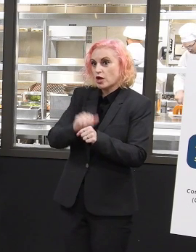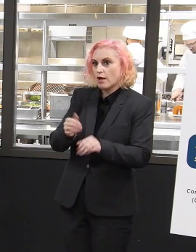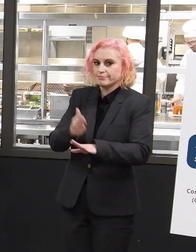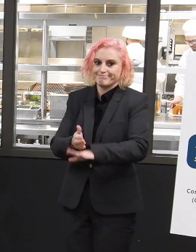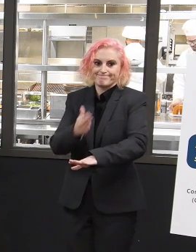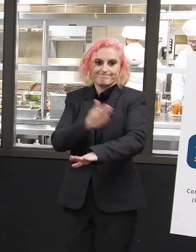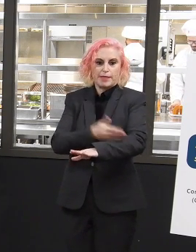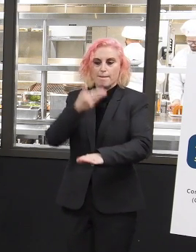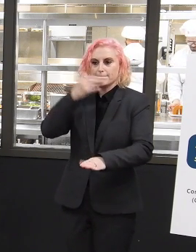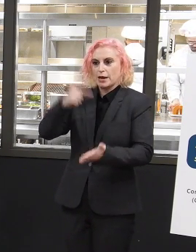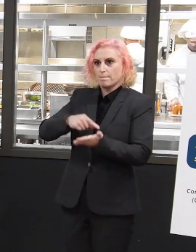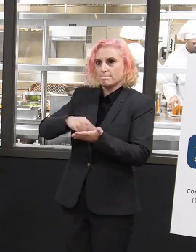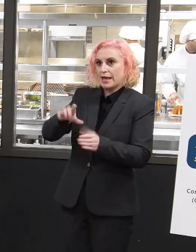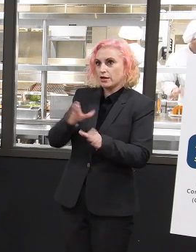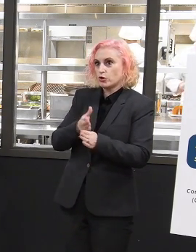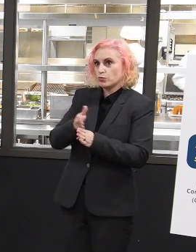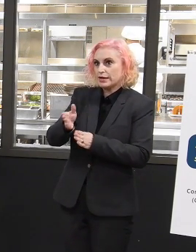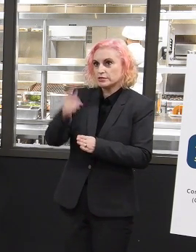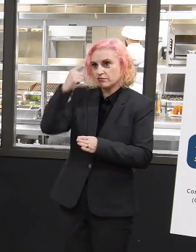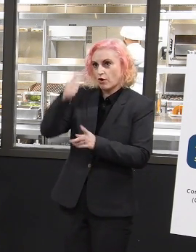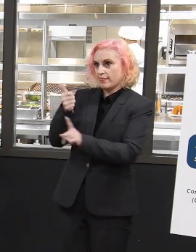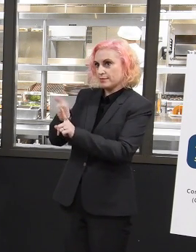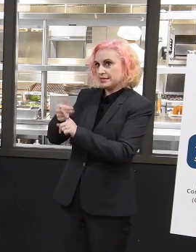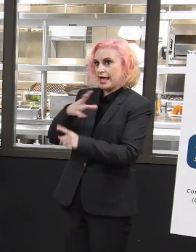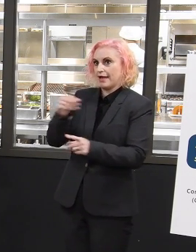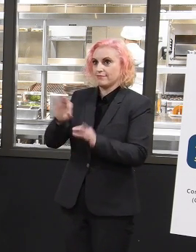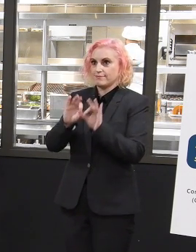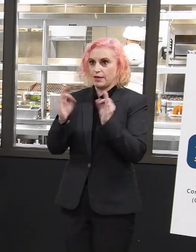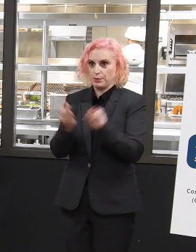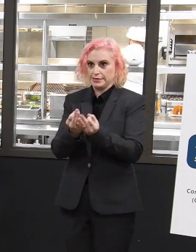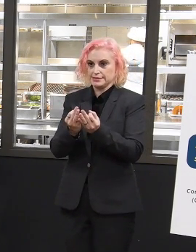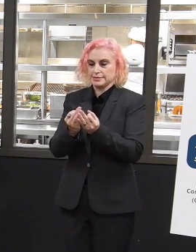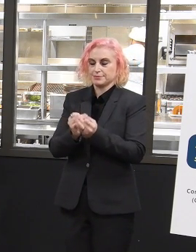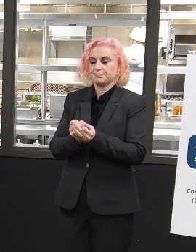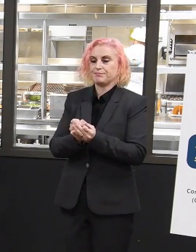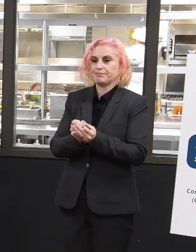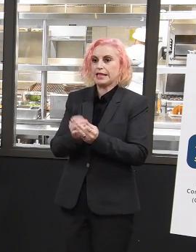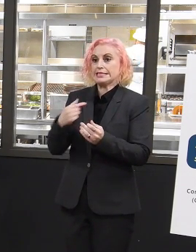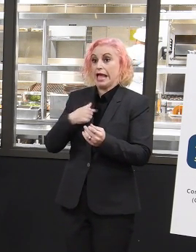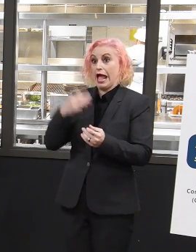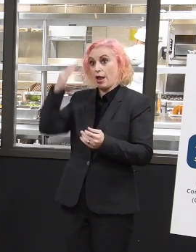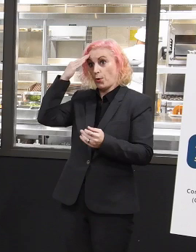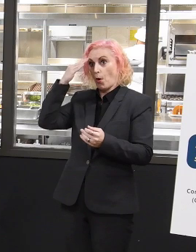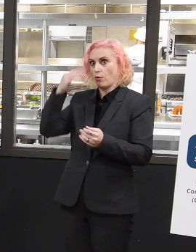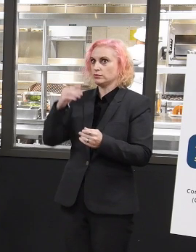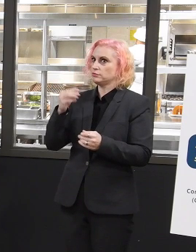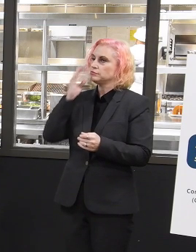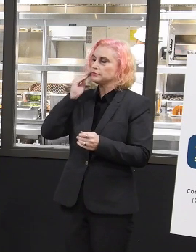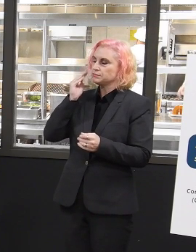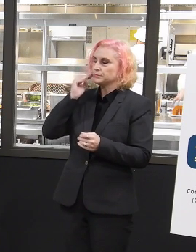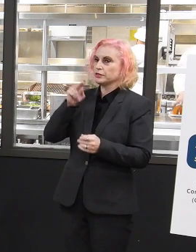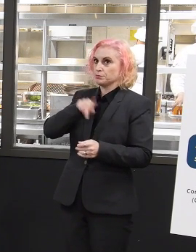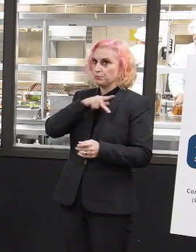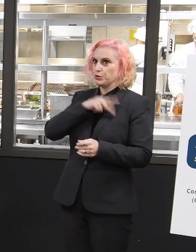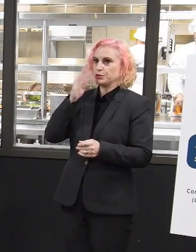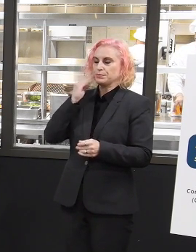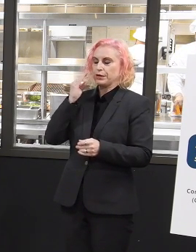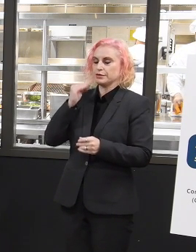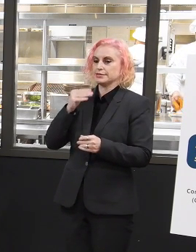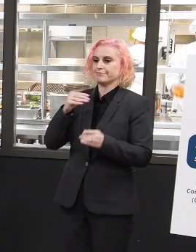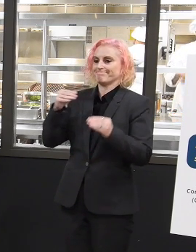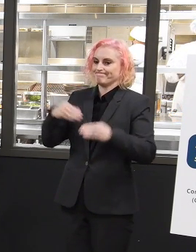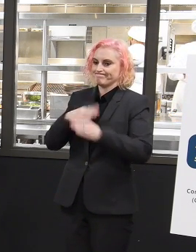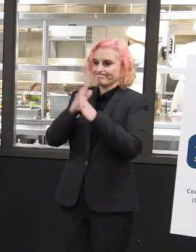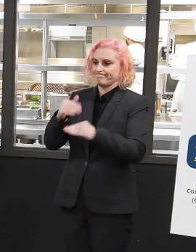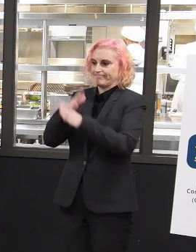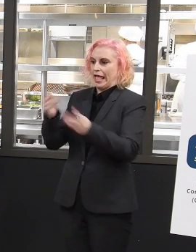paying careers for themselves and for their families. As I well know, students often face barriers to completion